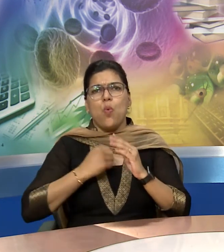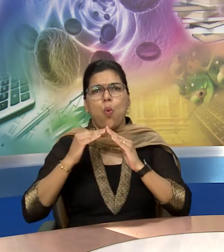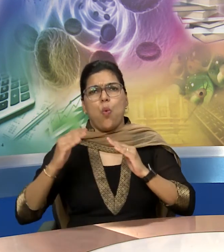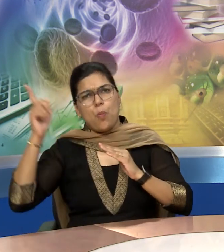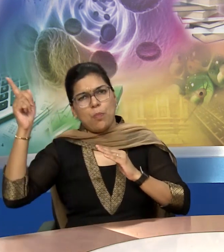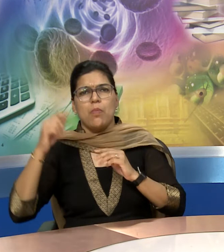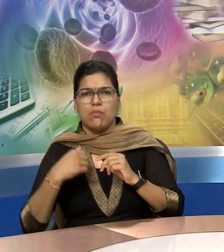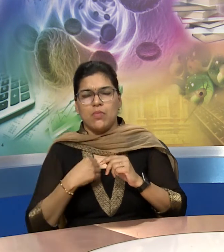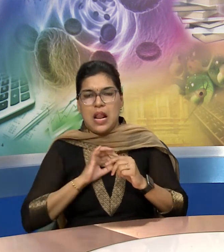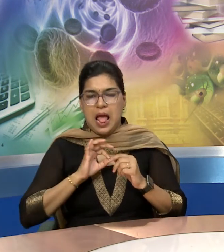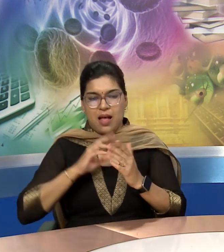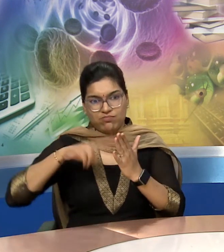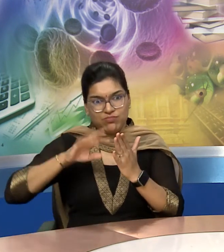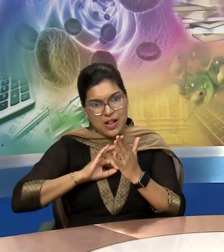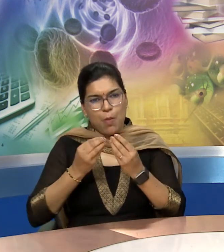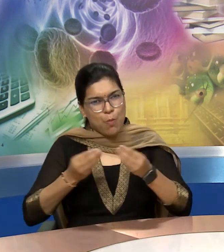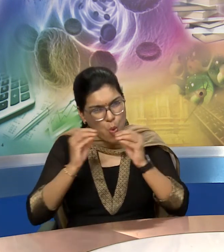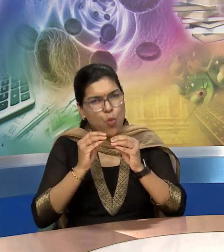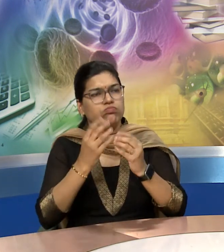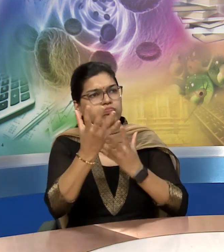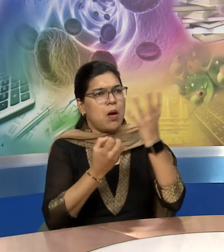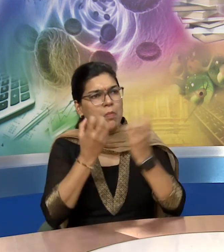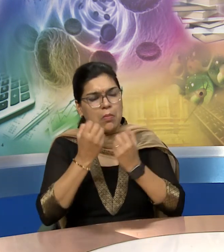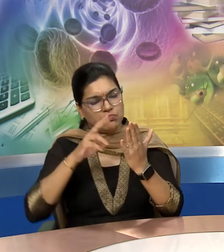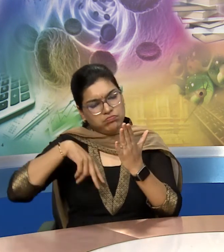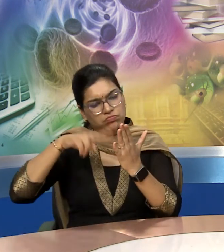Also, it can be defined as a room in a private home